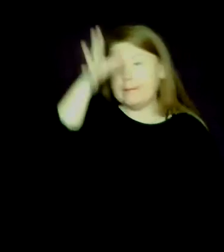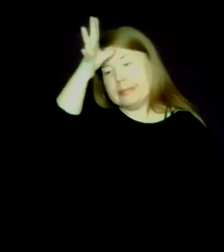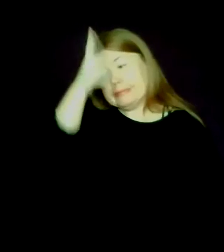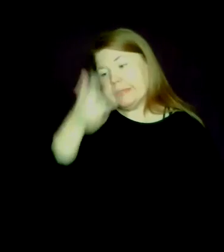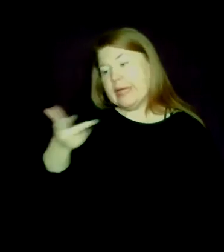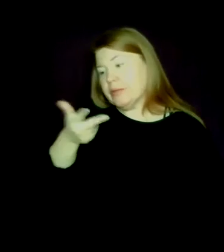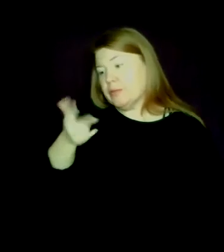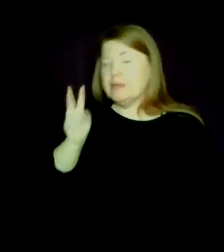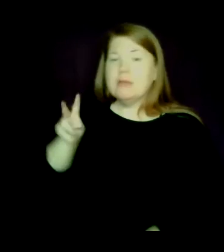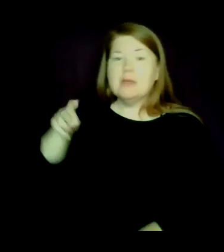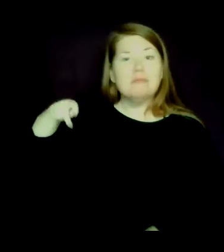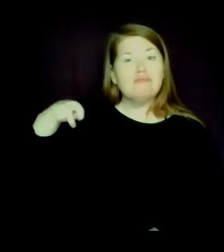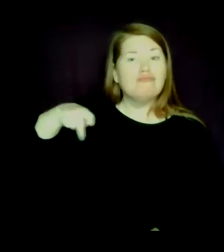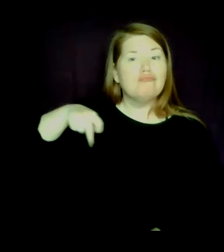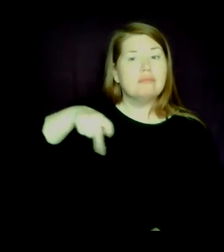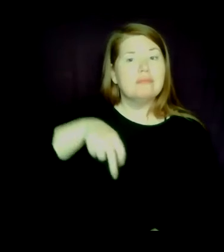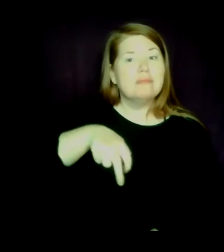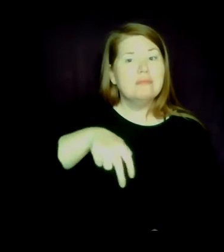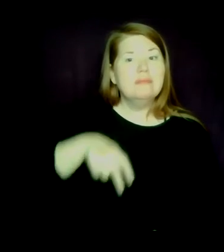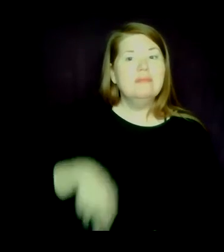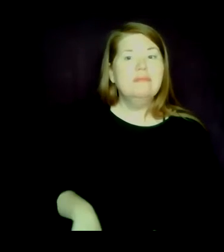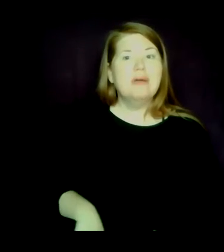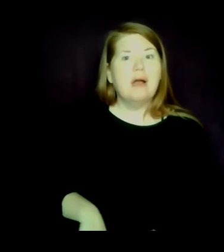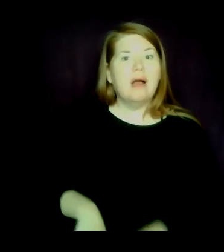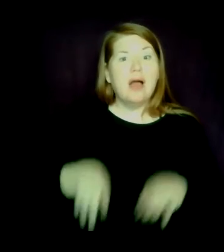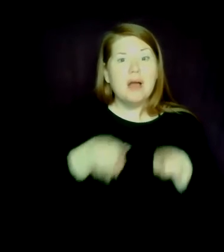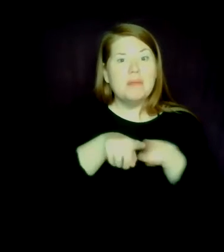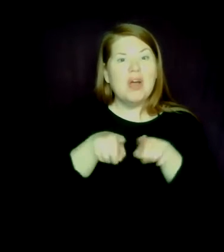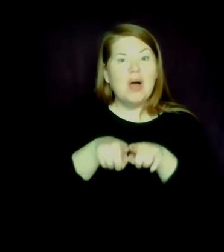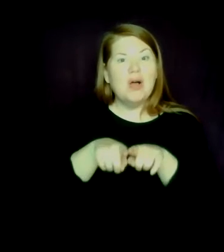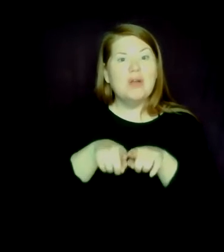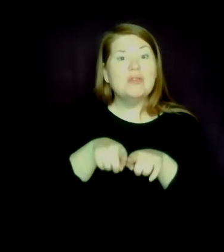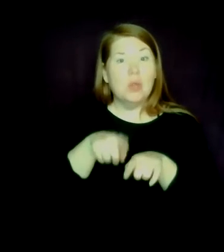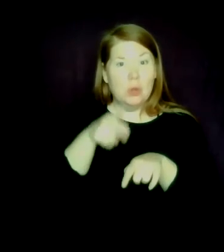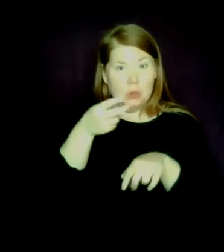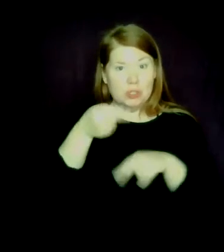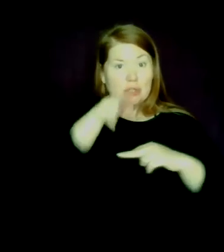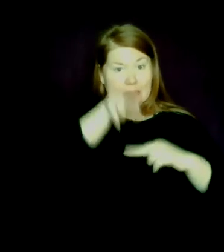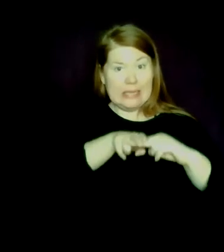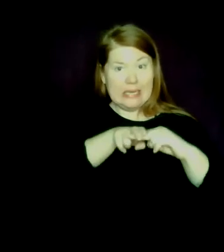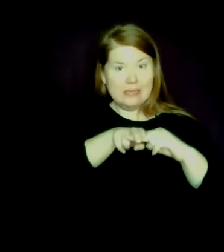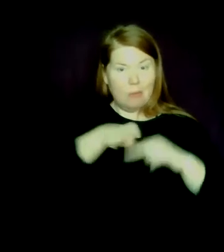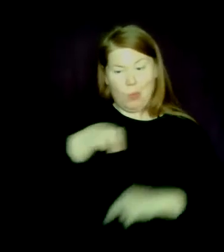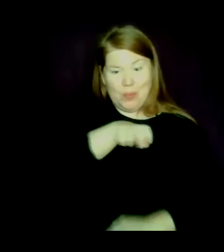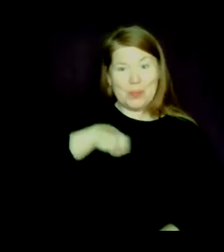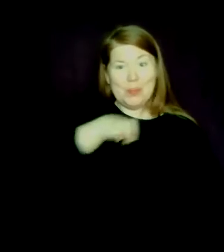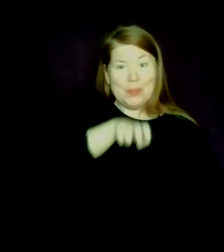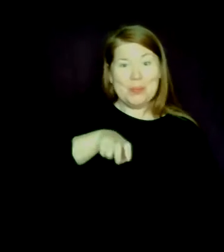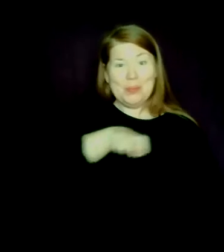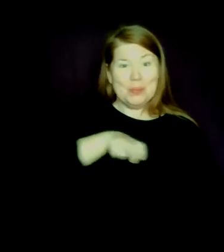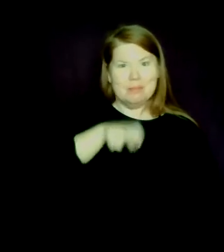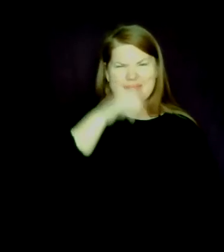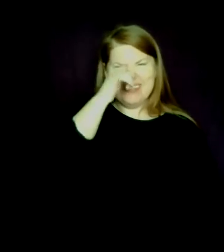little girl because they say that she spins in a chair and makes a silly face. And there she is, spinning in a chair and making a silly